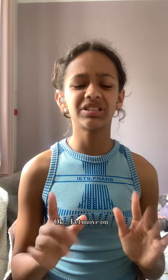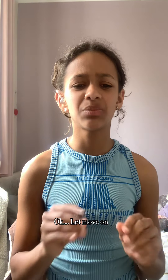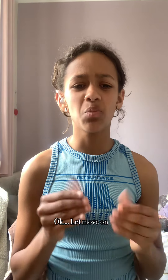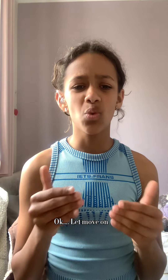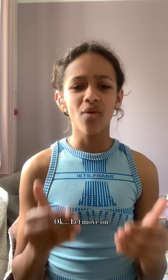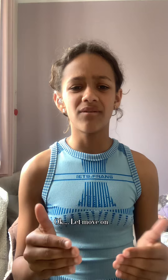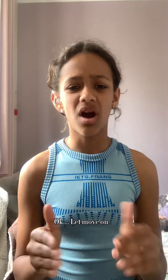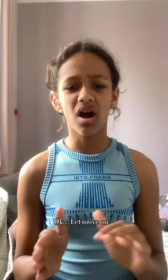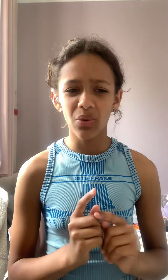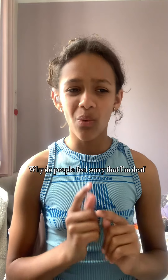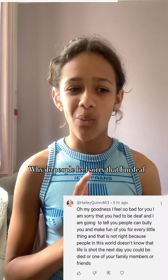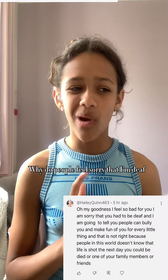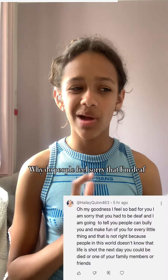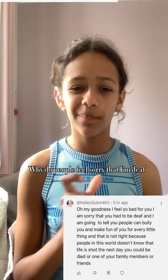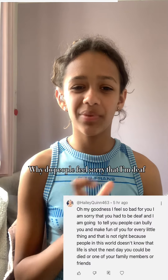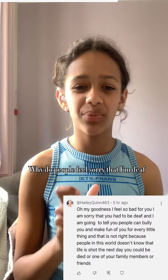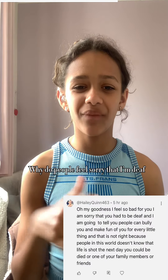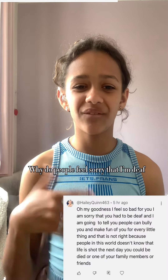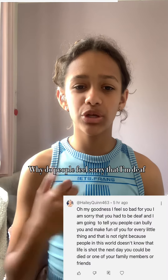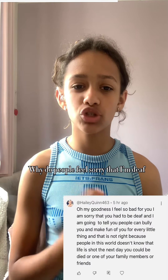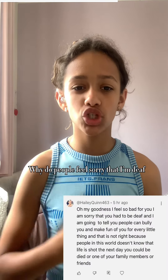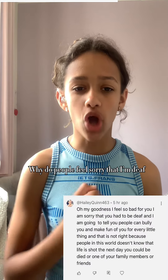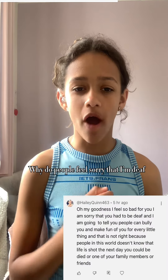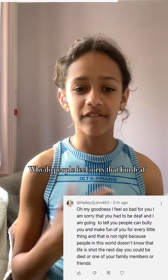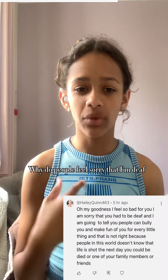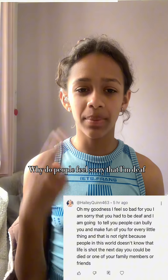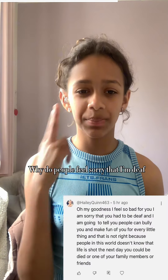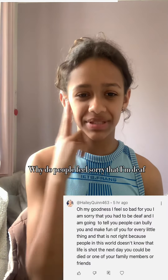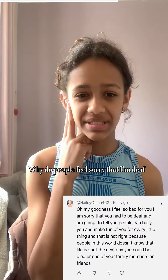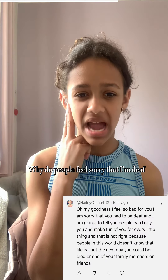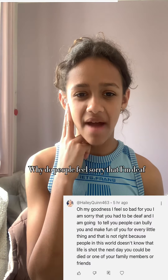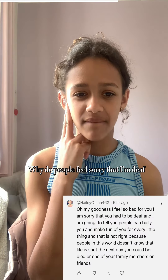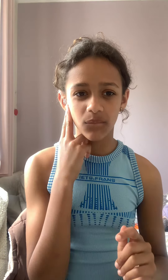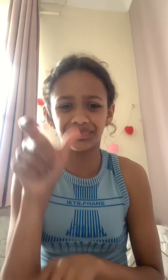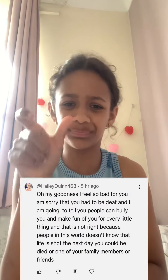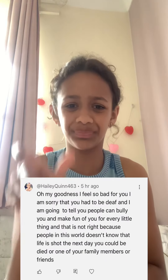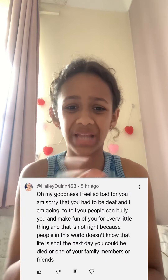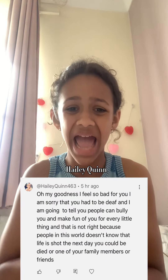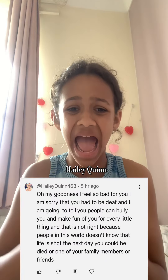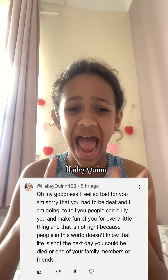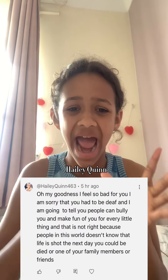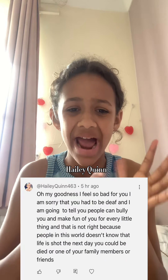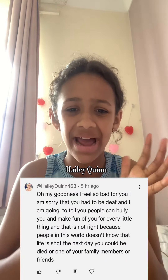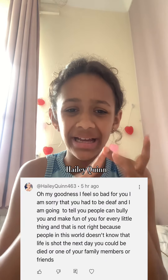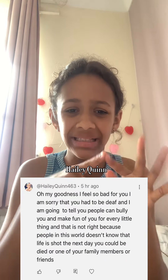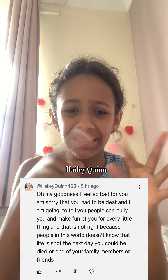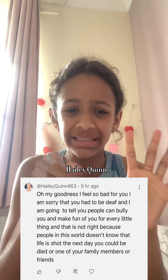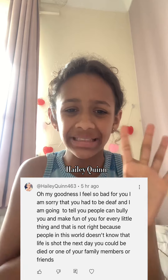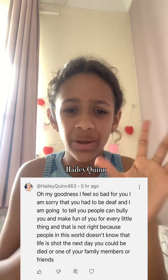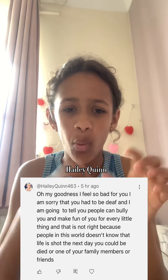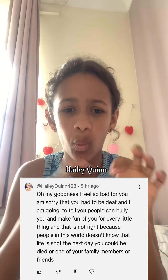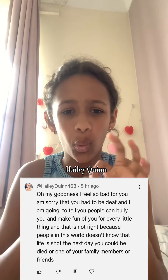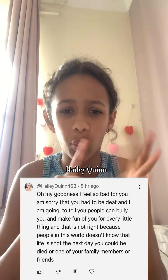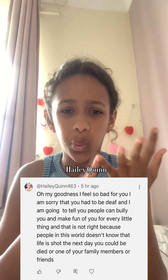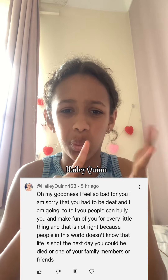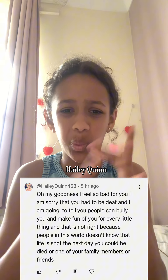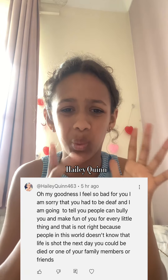But why people are in the swimming pool? Okay,